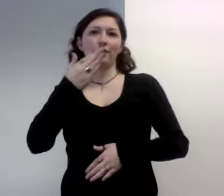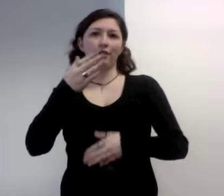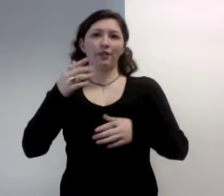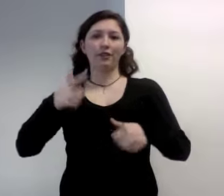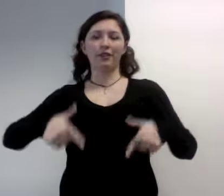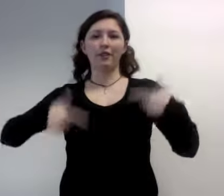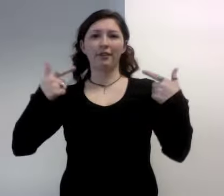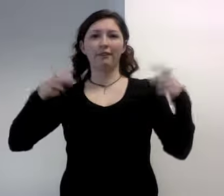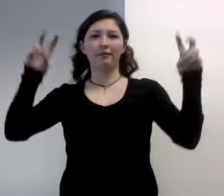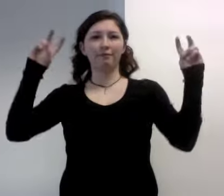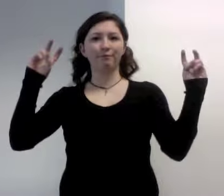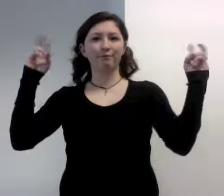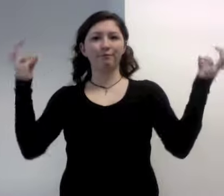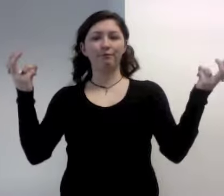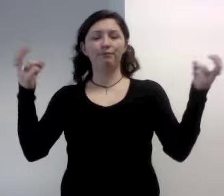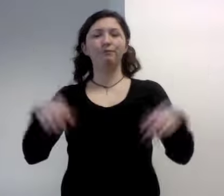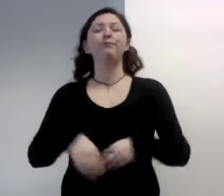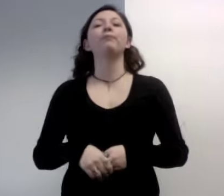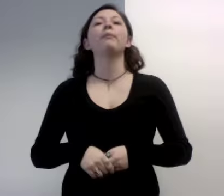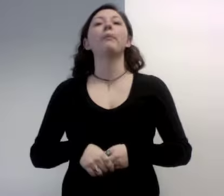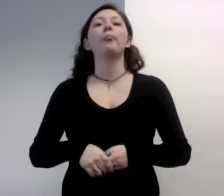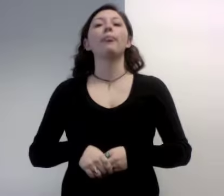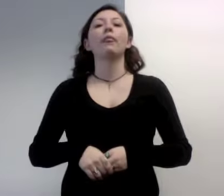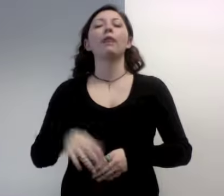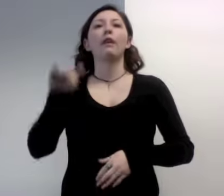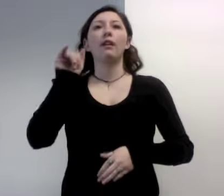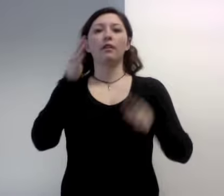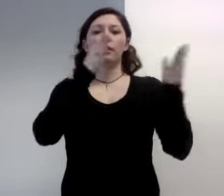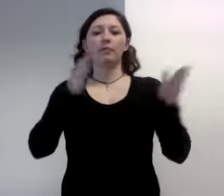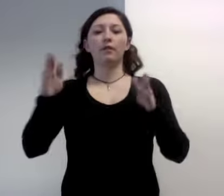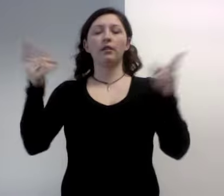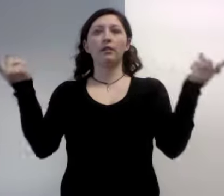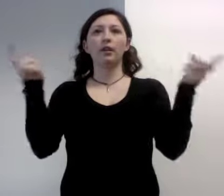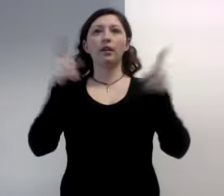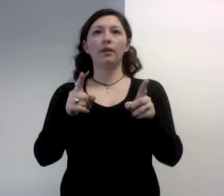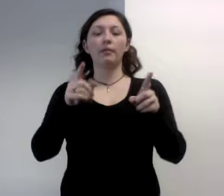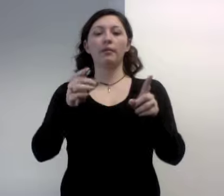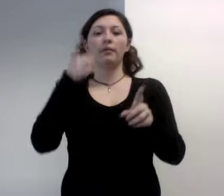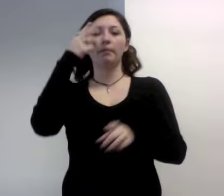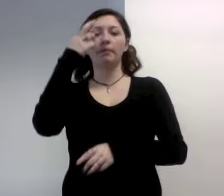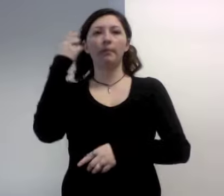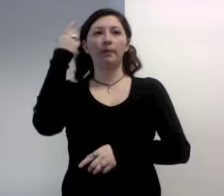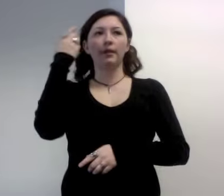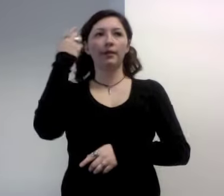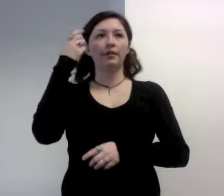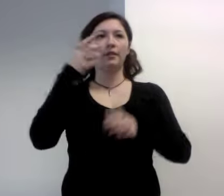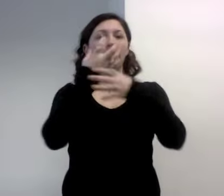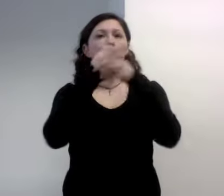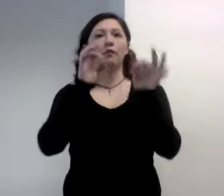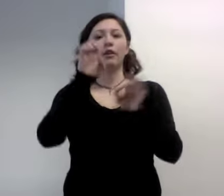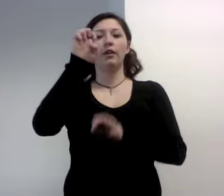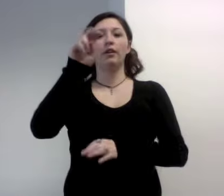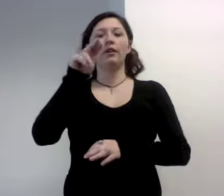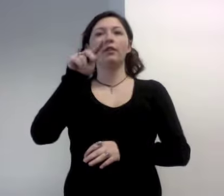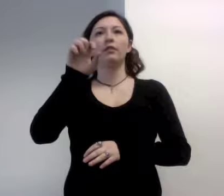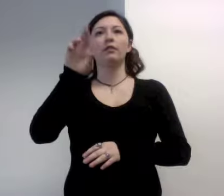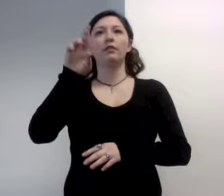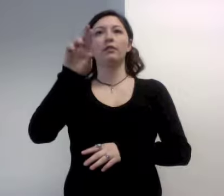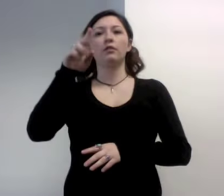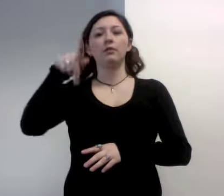And this progress came about because of free enterprise. This progress came about when